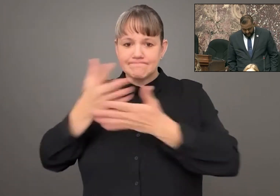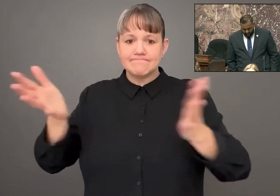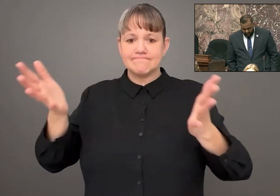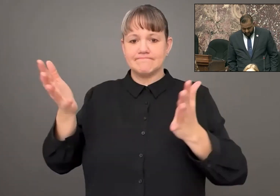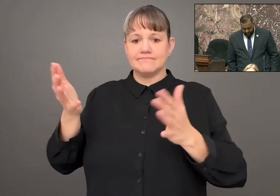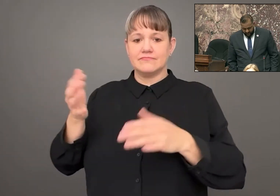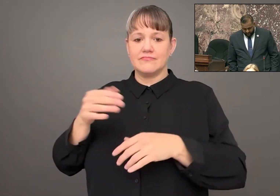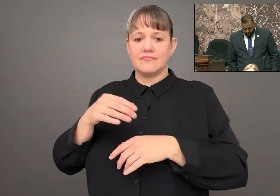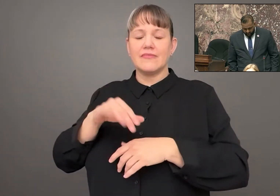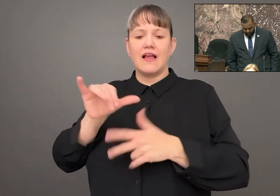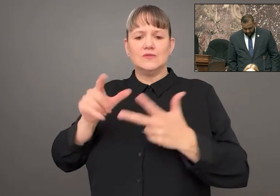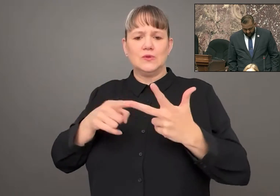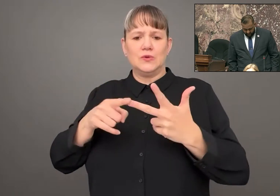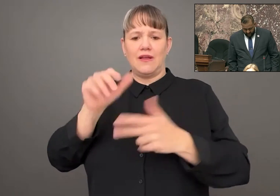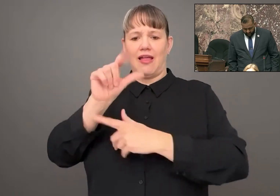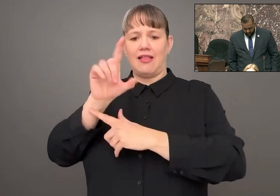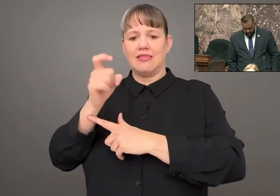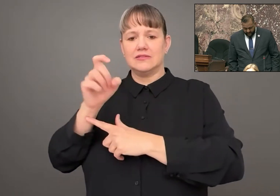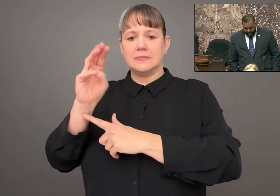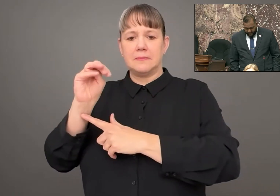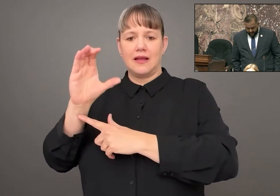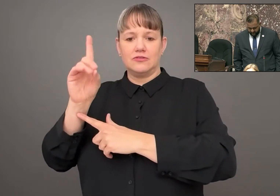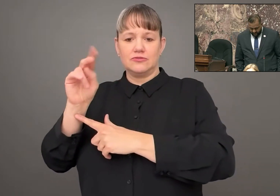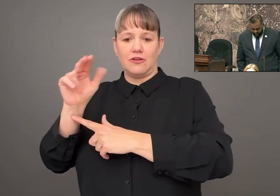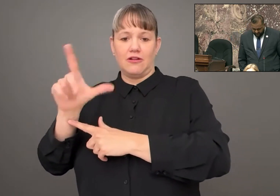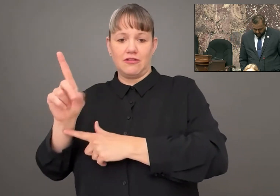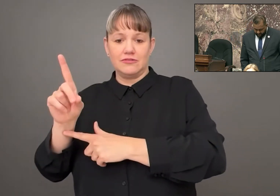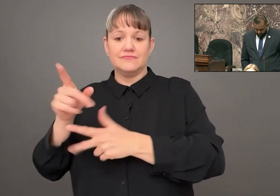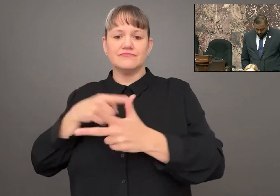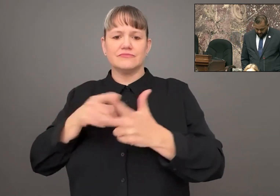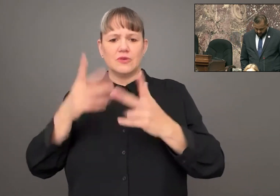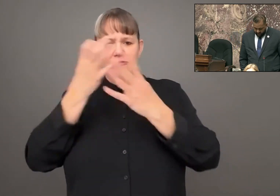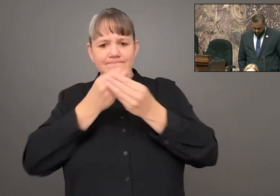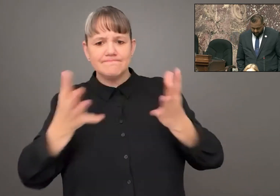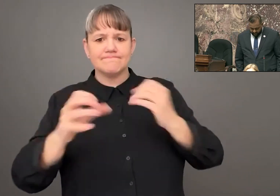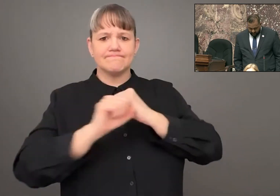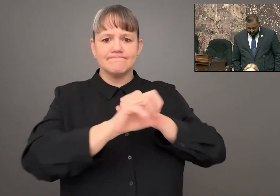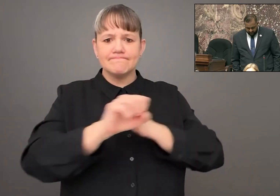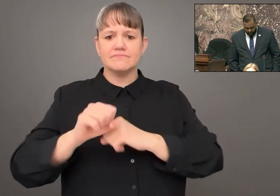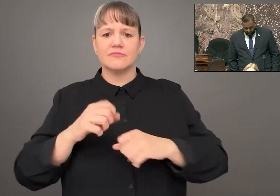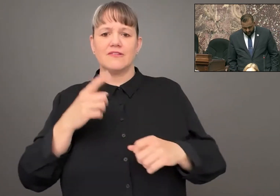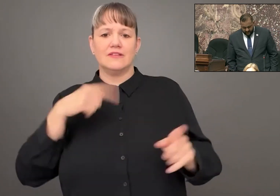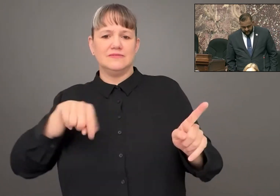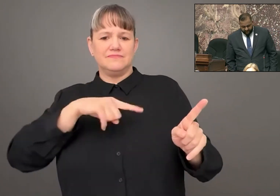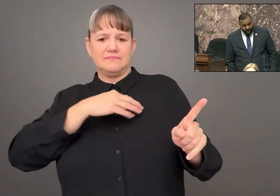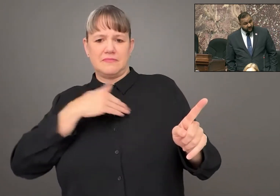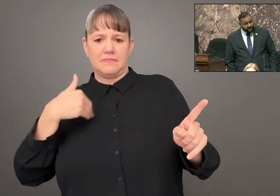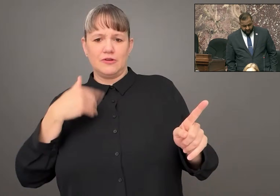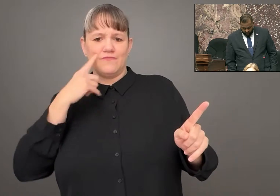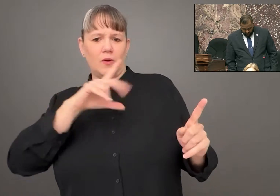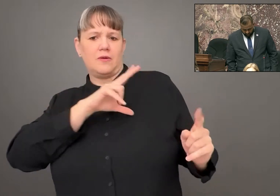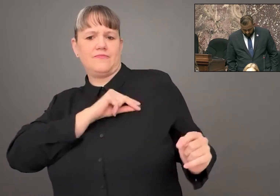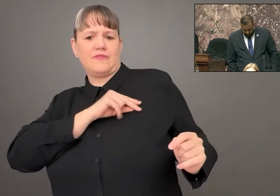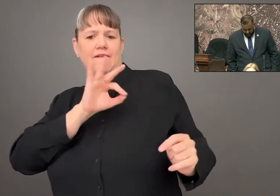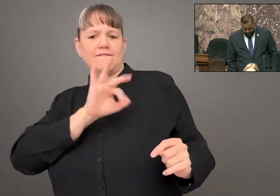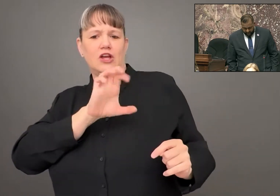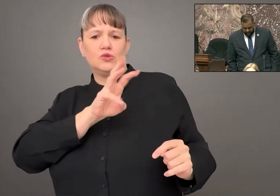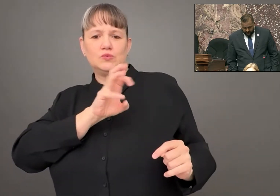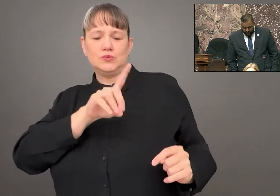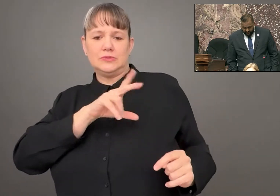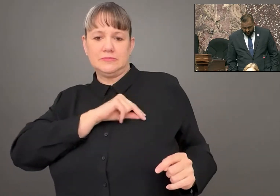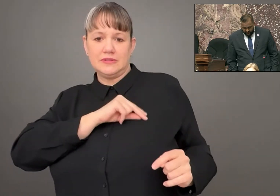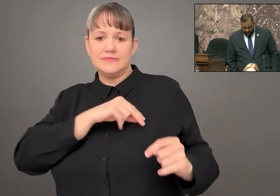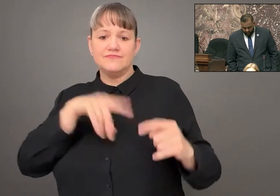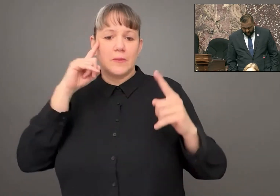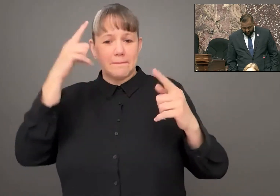campaign that raises funds for Resilient Minds, a CMHA program that offers mental health supports to fire service workers, and the